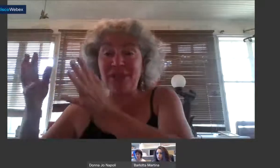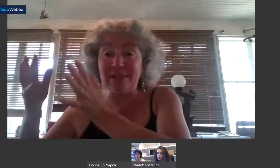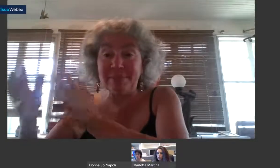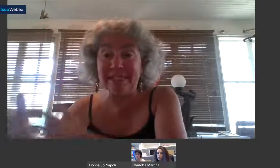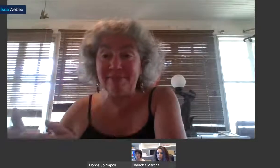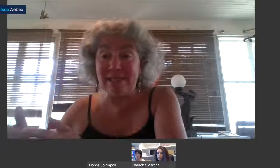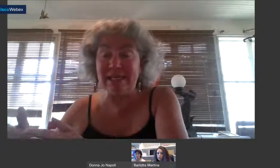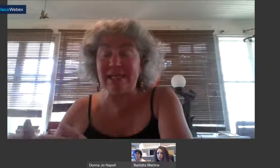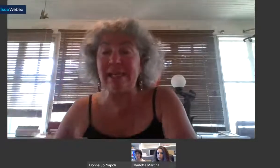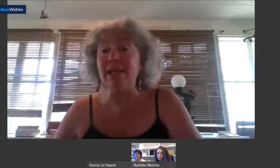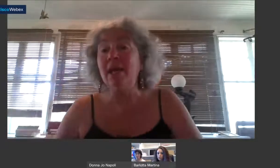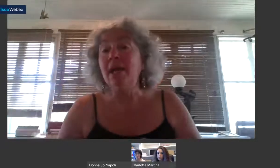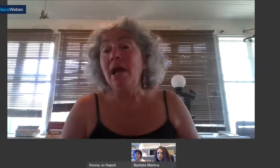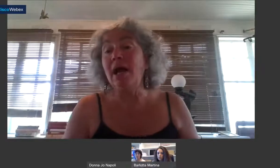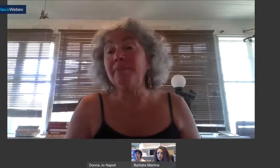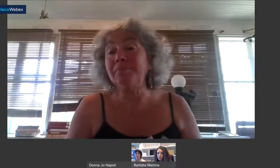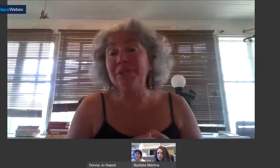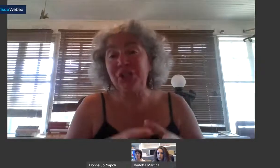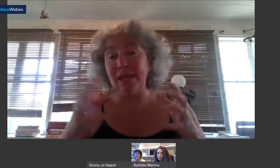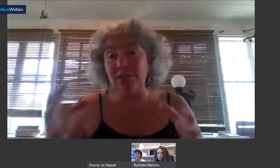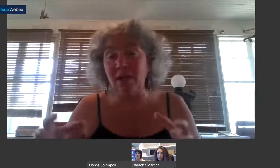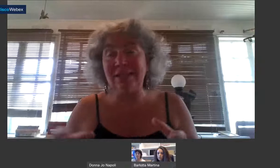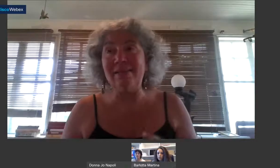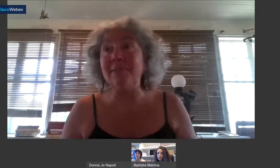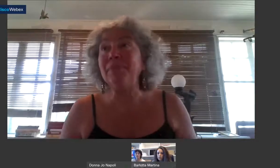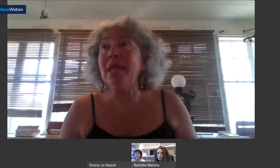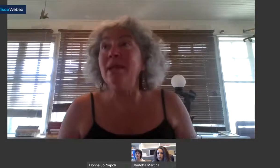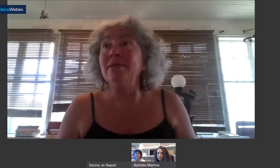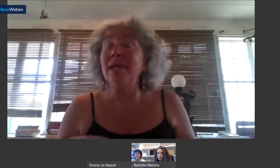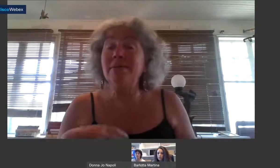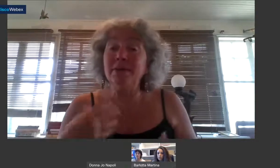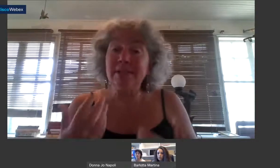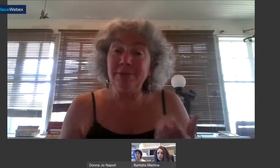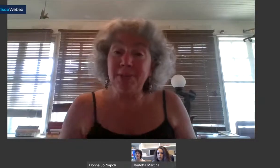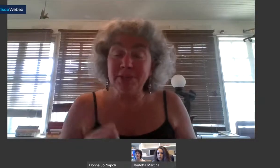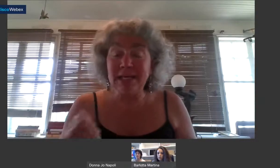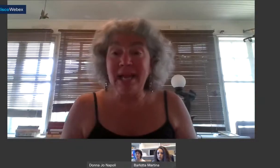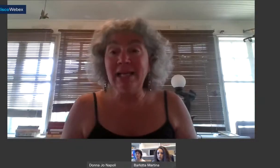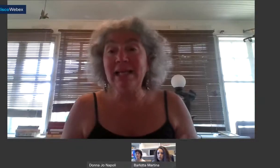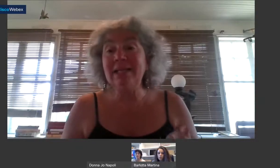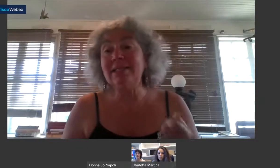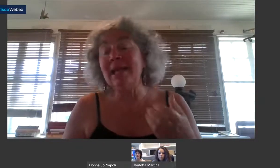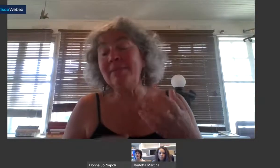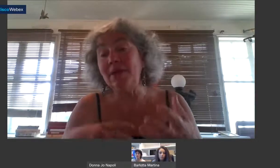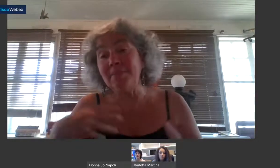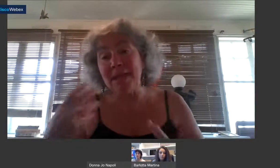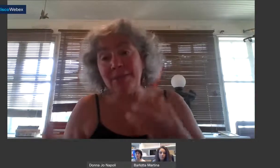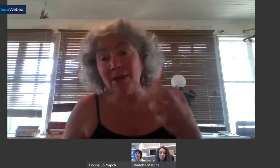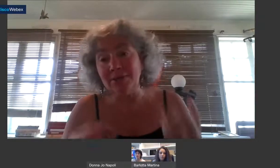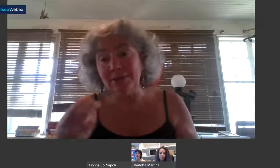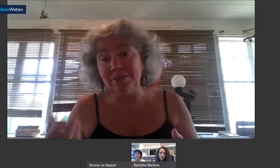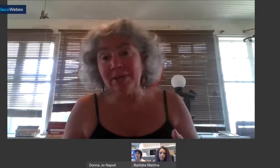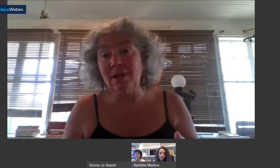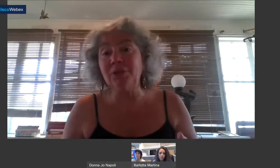had been living in Italy, but she held on to them. There are different personalities, and there are maybe also different